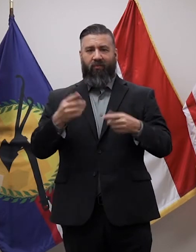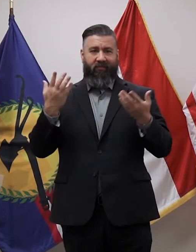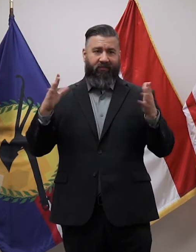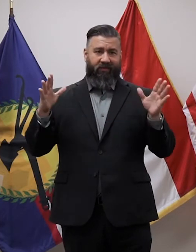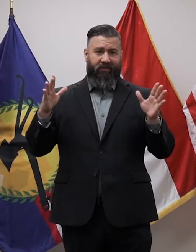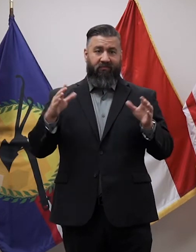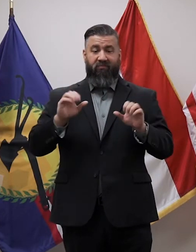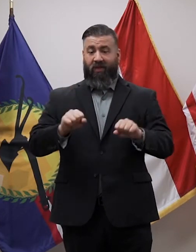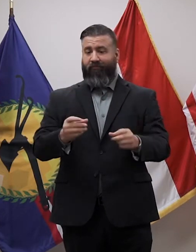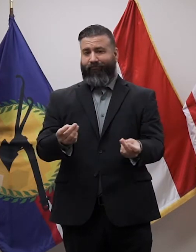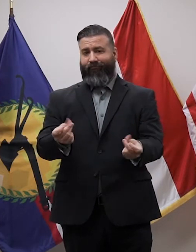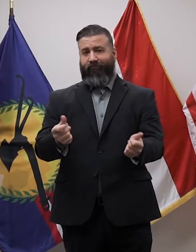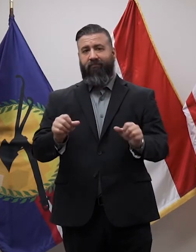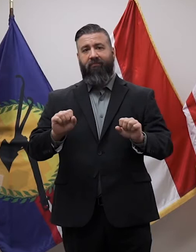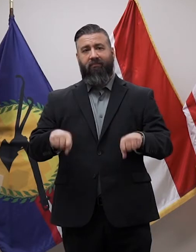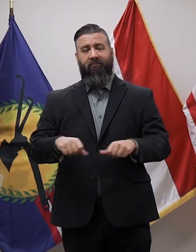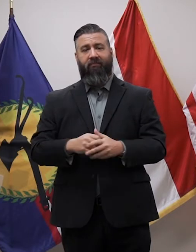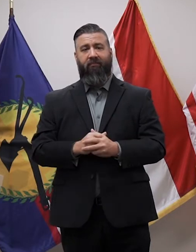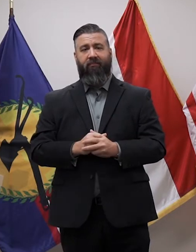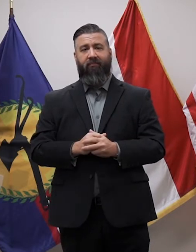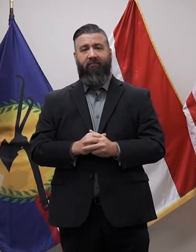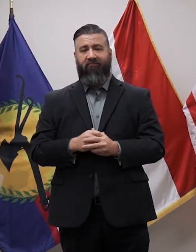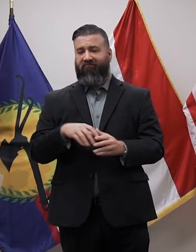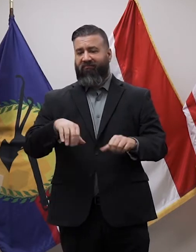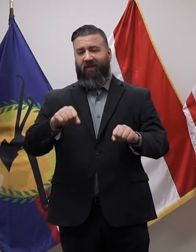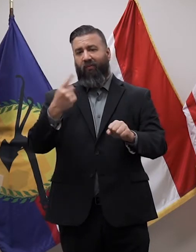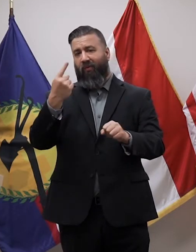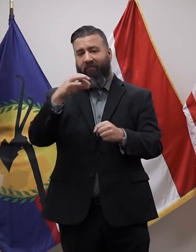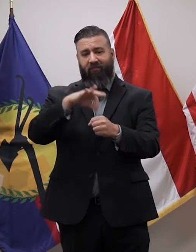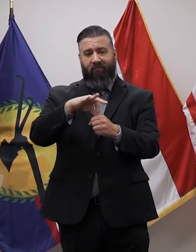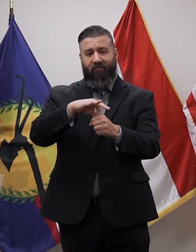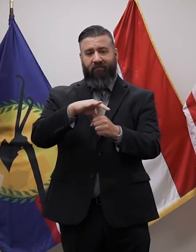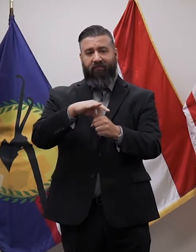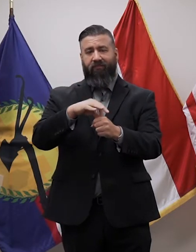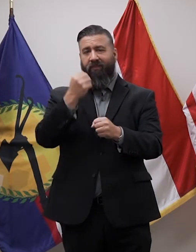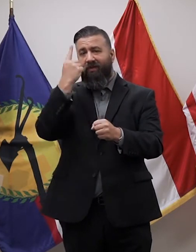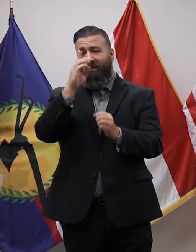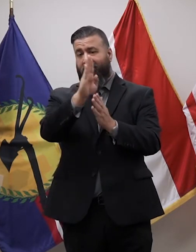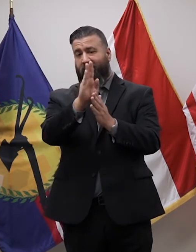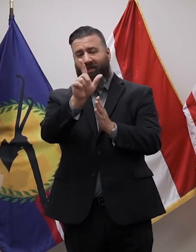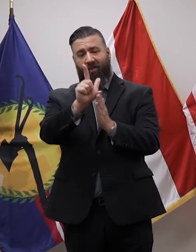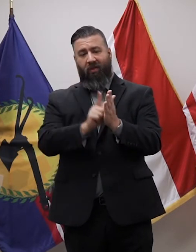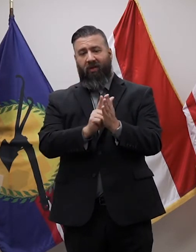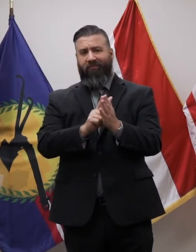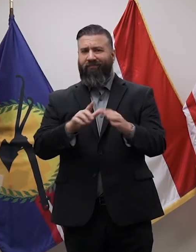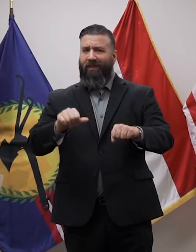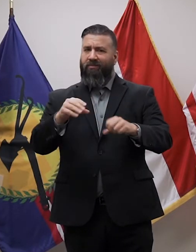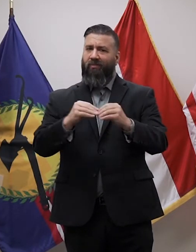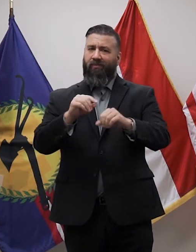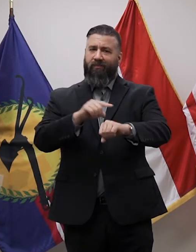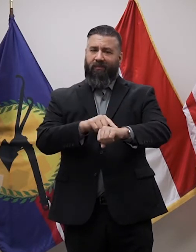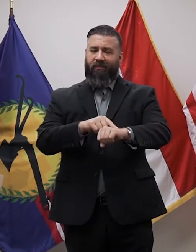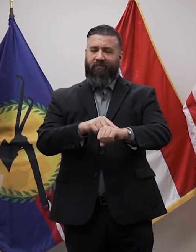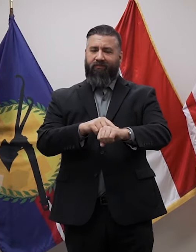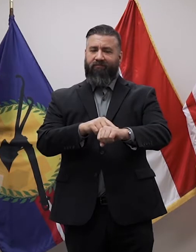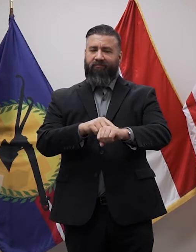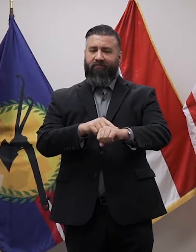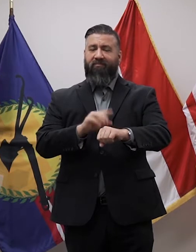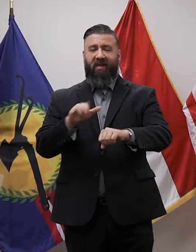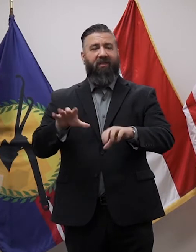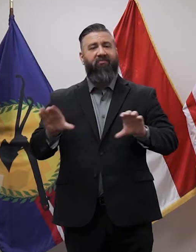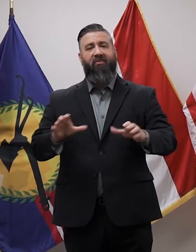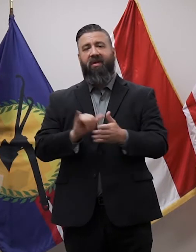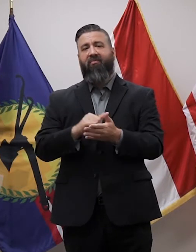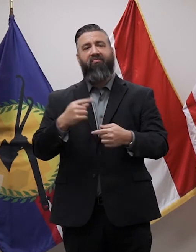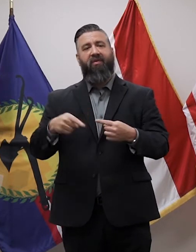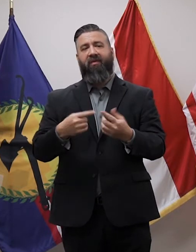in a moment, in a vote. An ordinance takes longer, and that's been on the agenda, and they can take it up whenever they